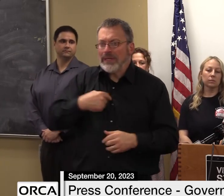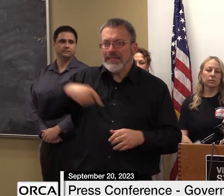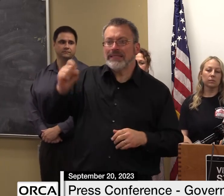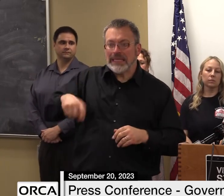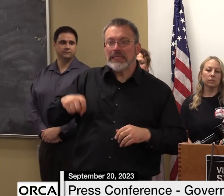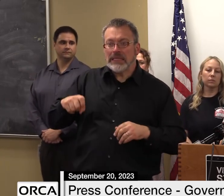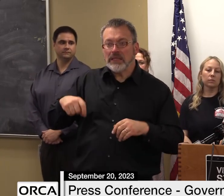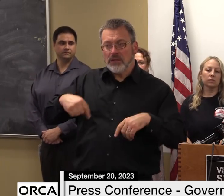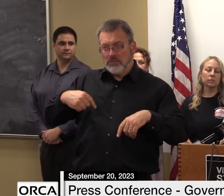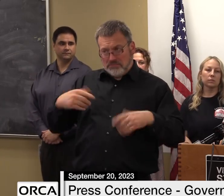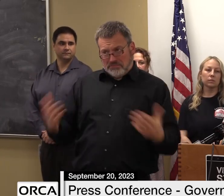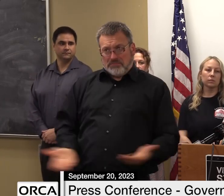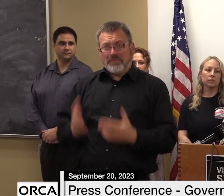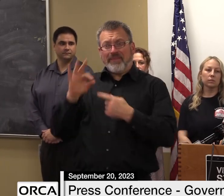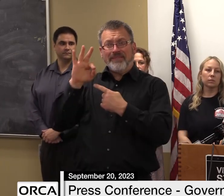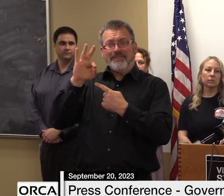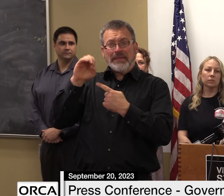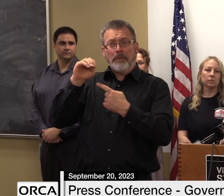have conducted over